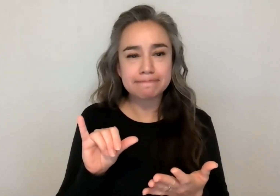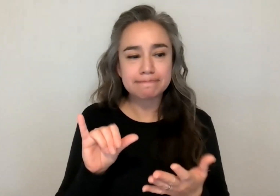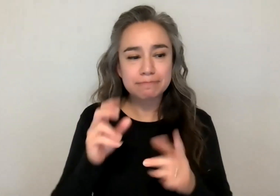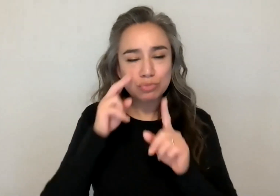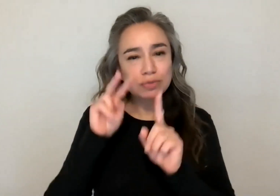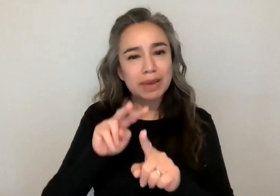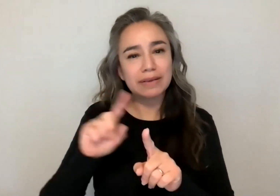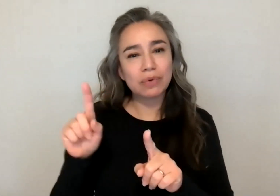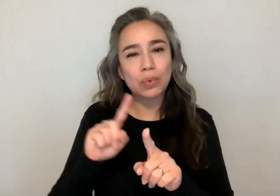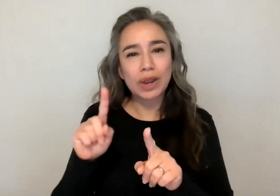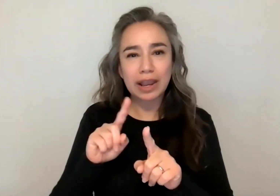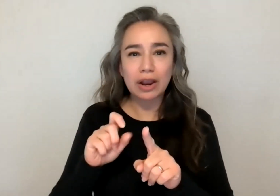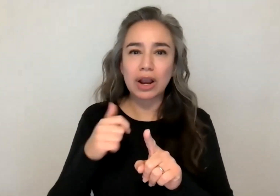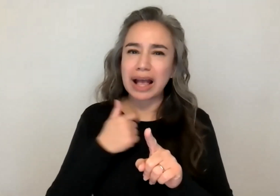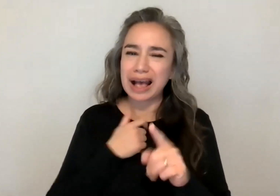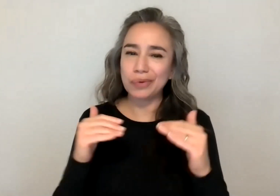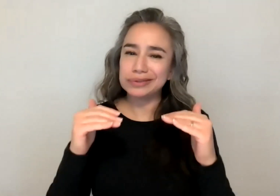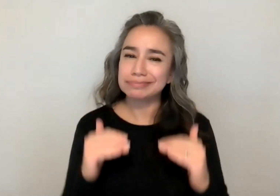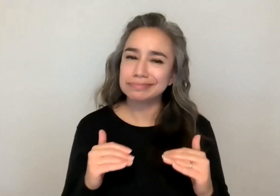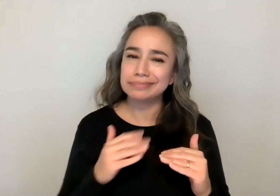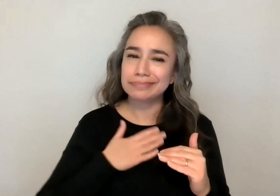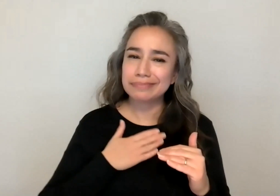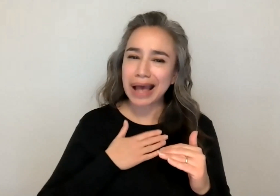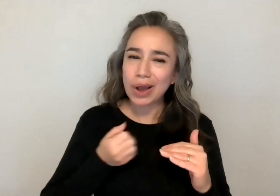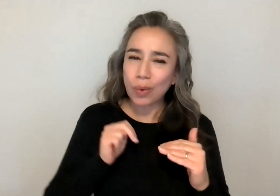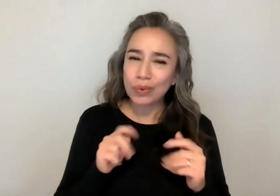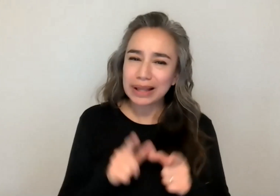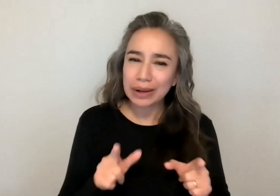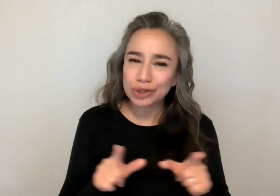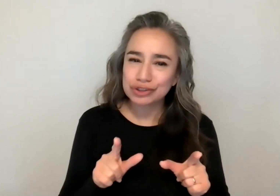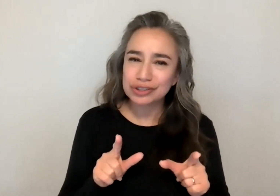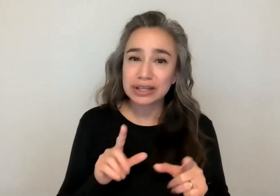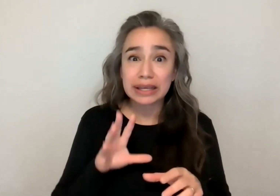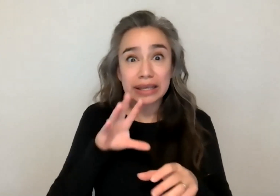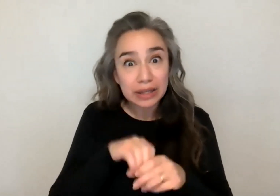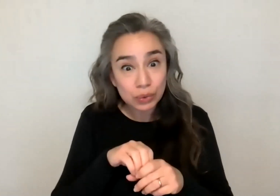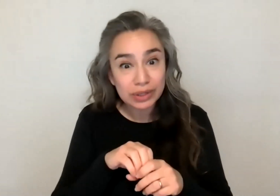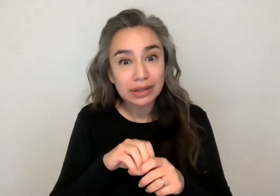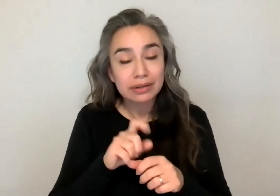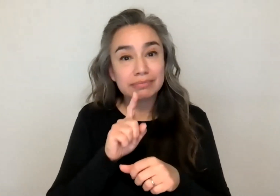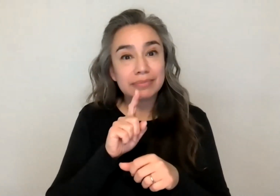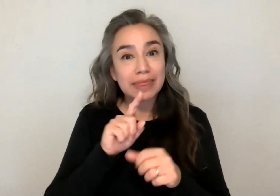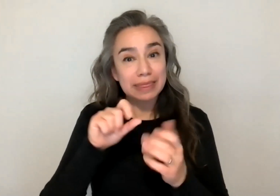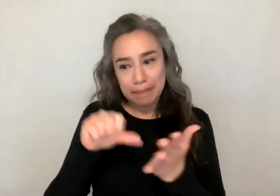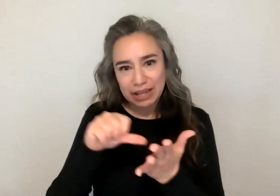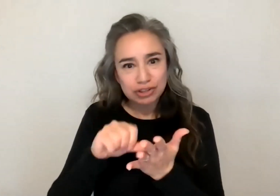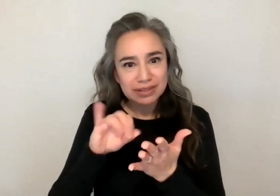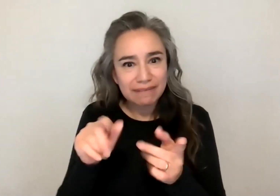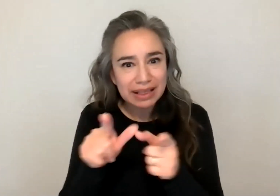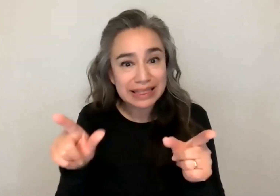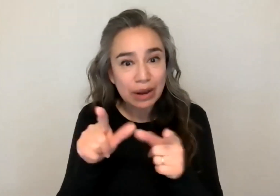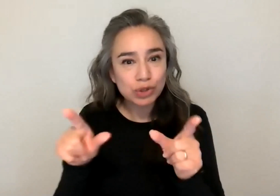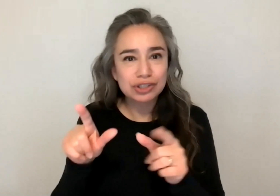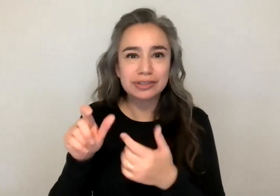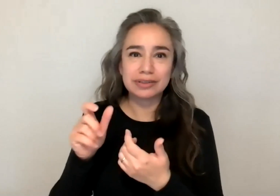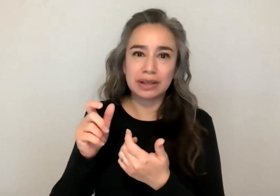perspective where I would devalue my own Creole language, including reading the very pages of the general language. Even in language, my native